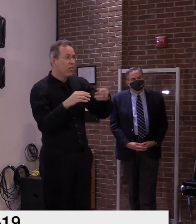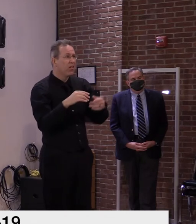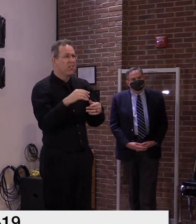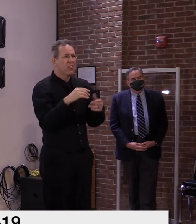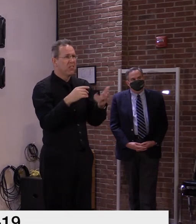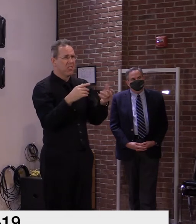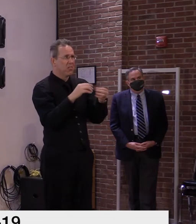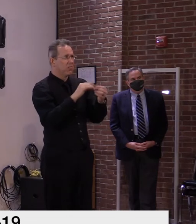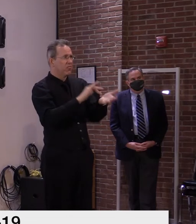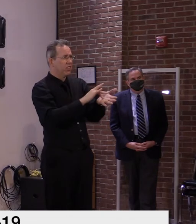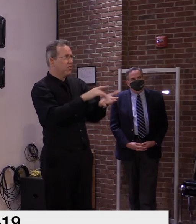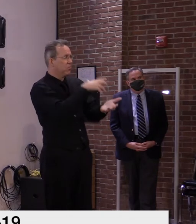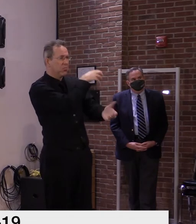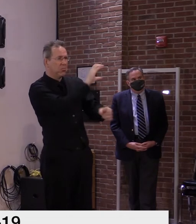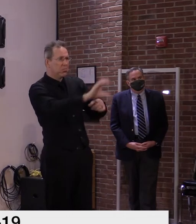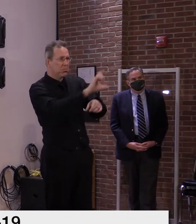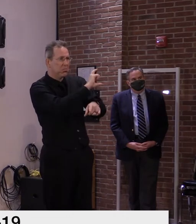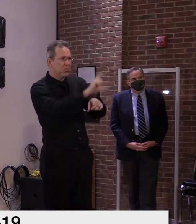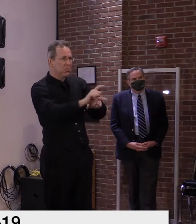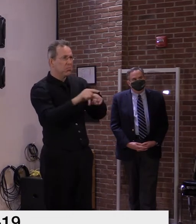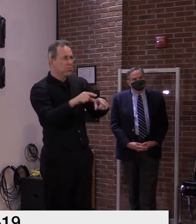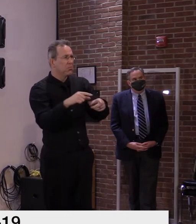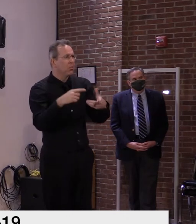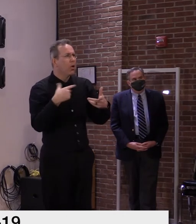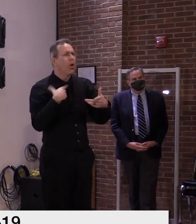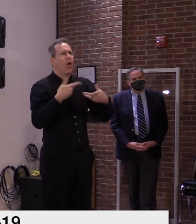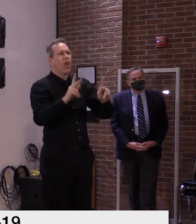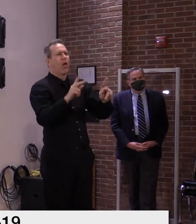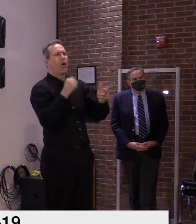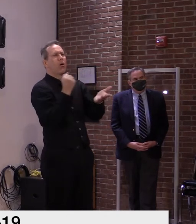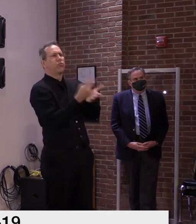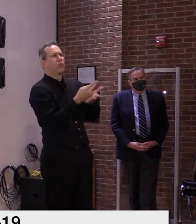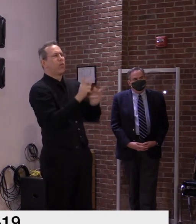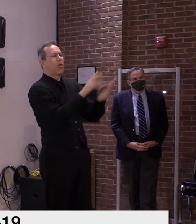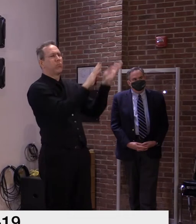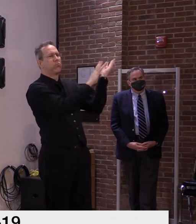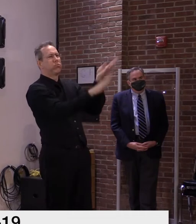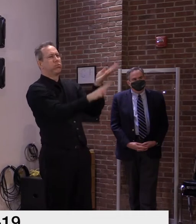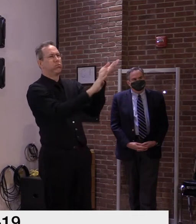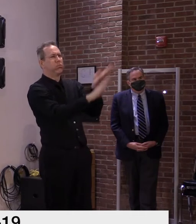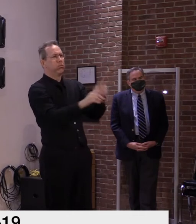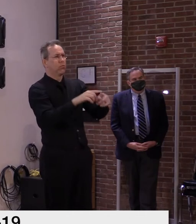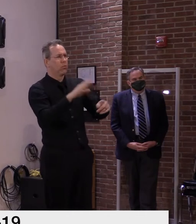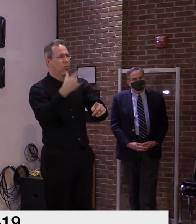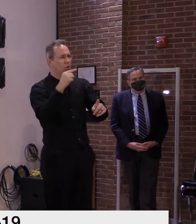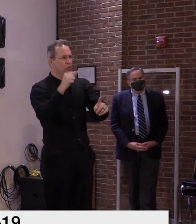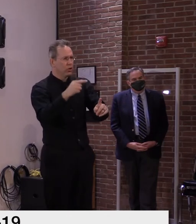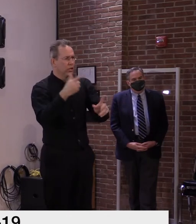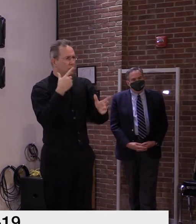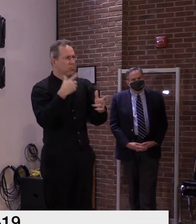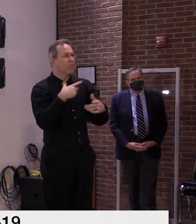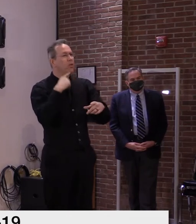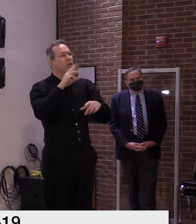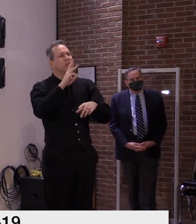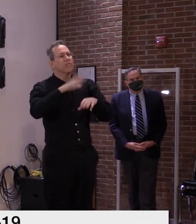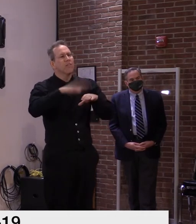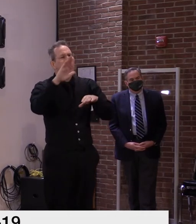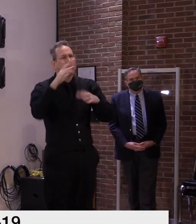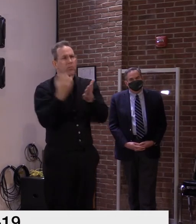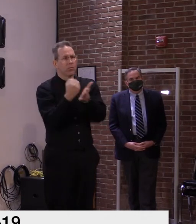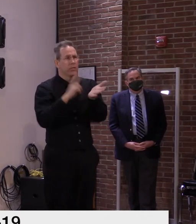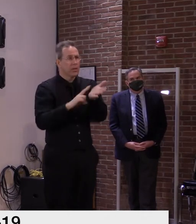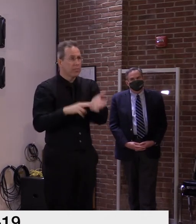available, we allowed them to open up early on the 65, recognizing it was going to fill pretty